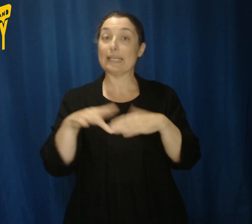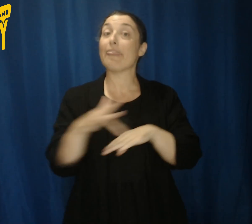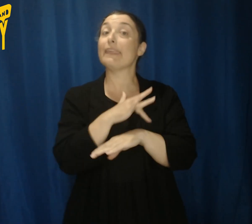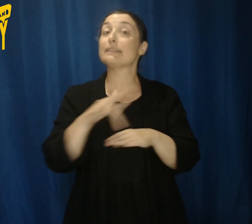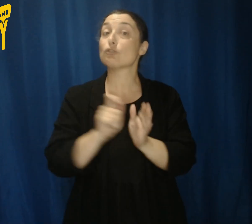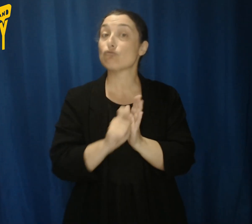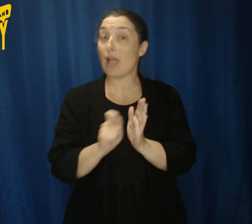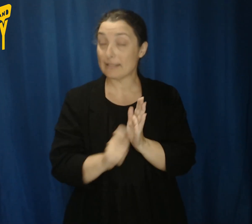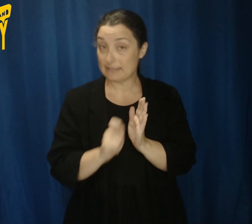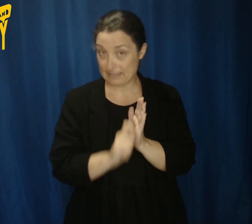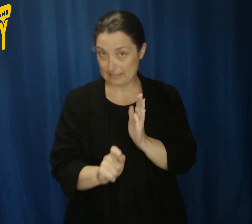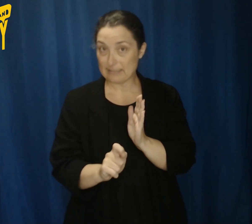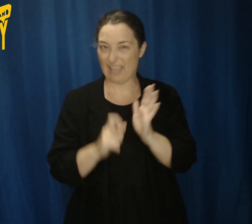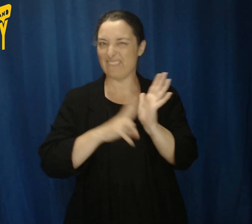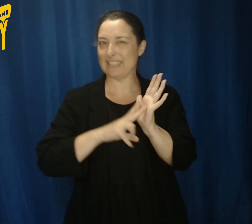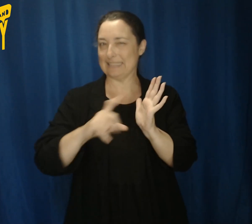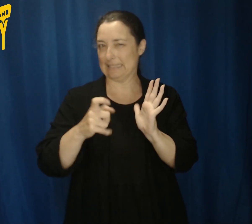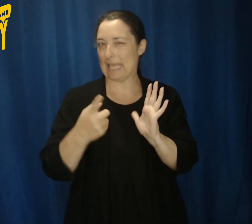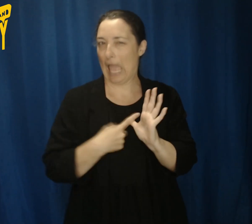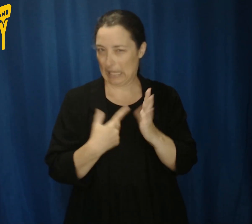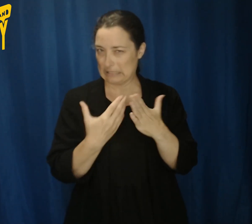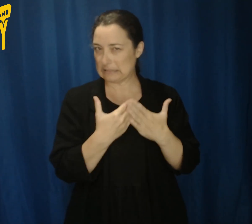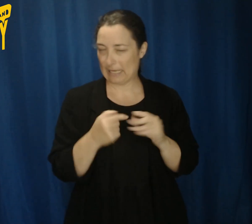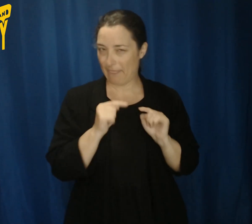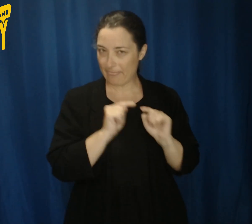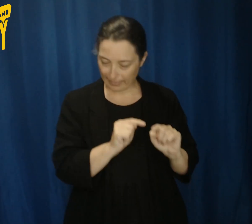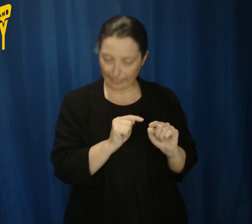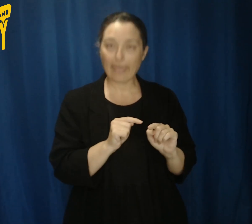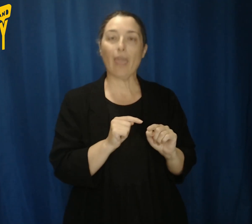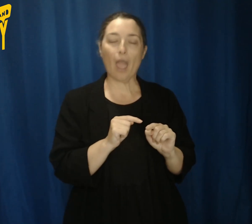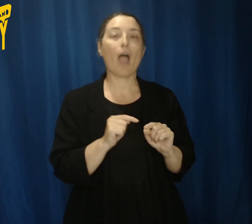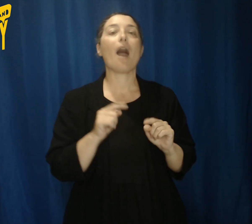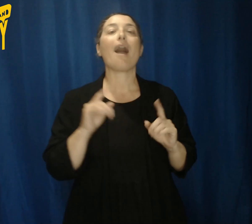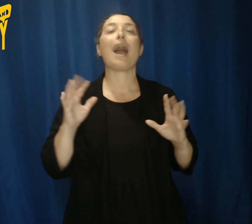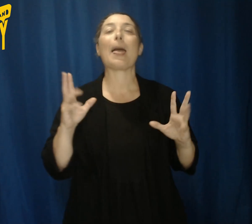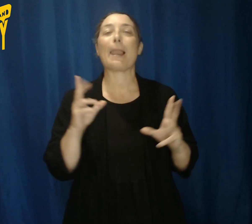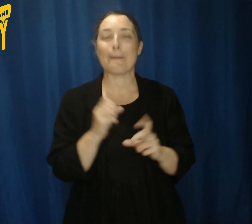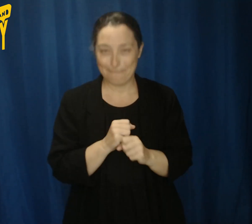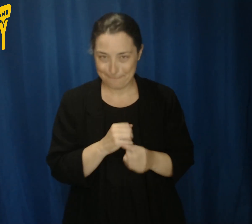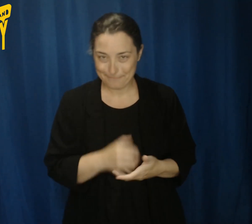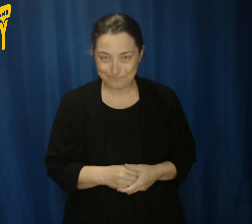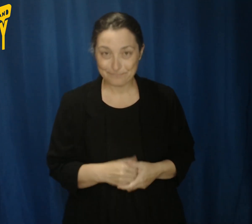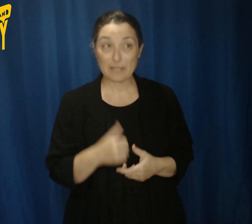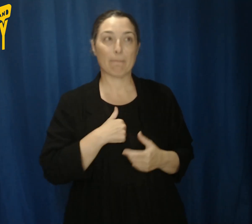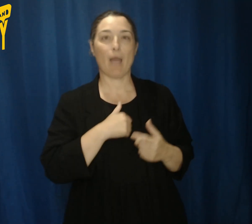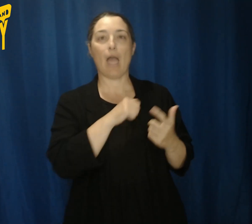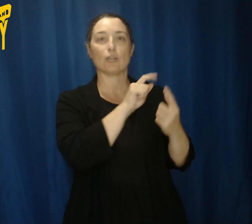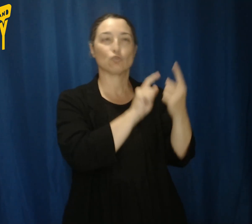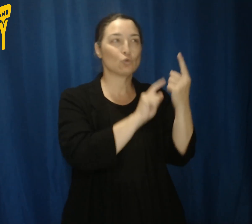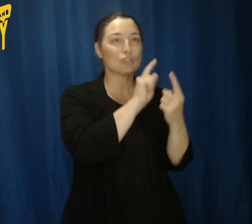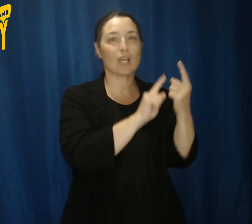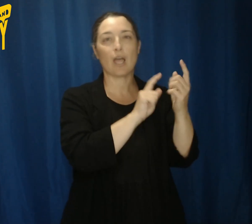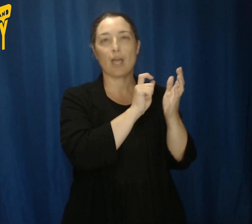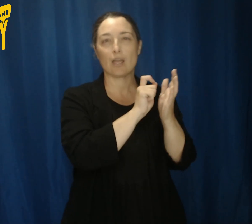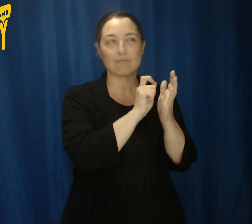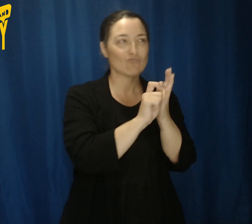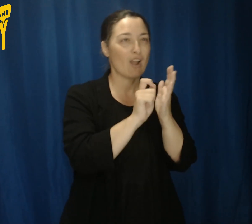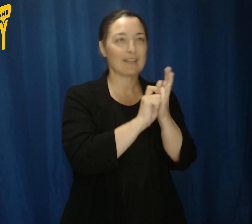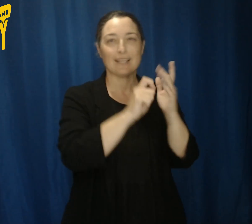at VCA. And that was where it all came together. And my tutory folk, my writery, mentory, teachery folk really encouraged me to